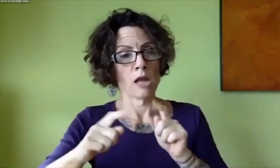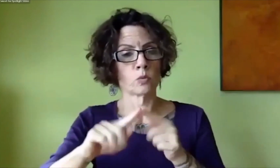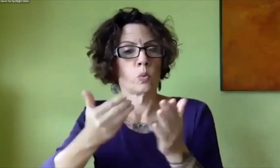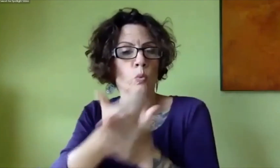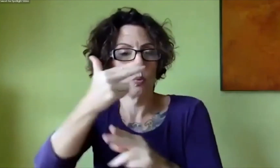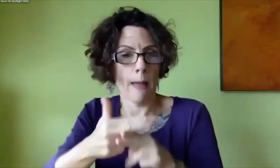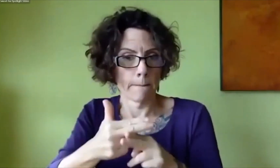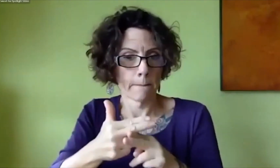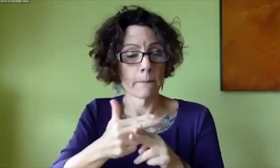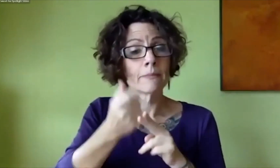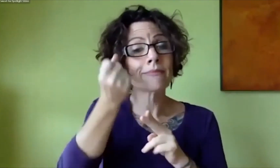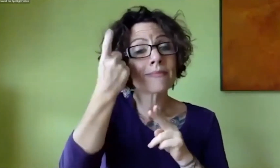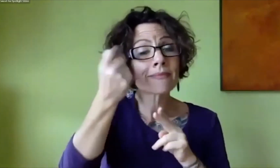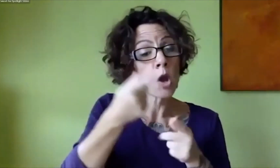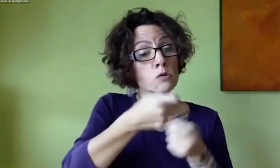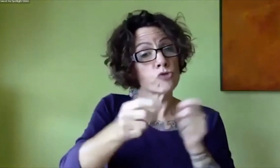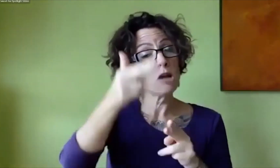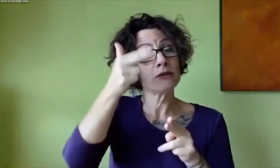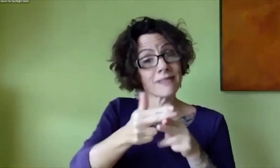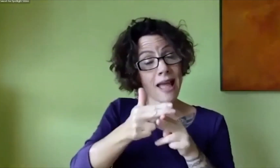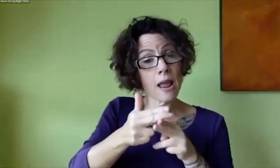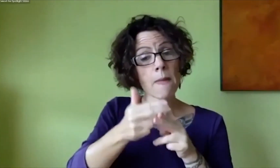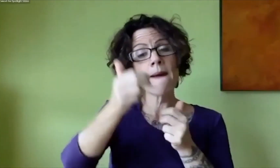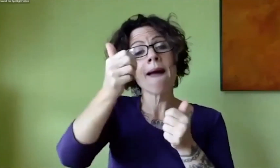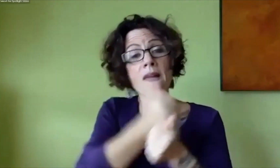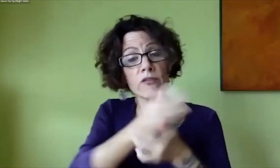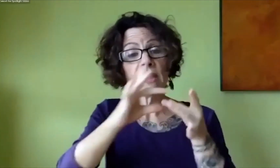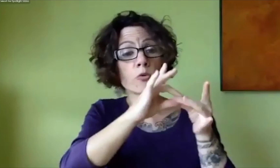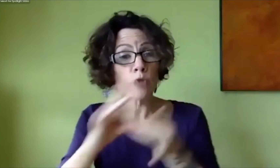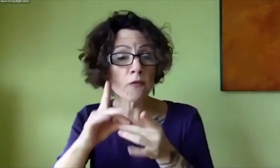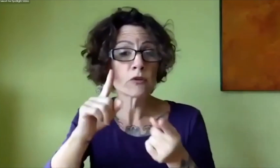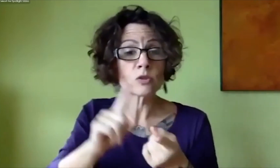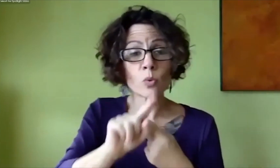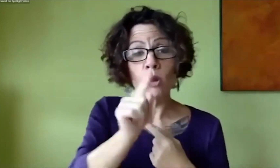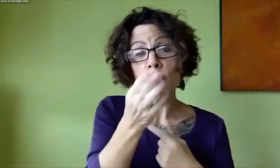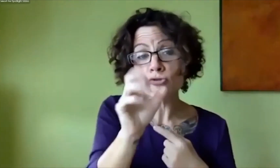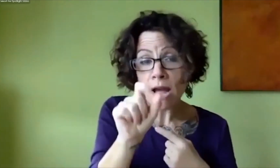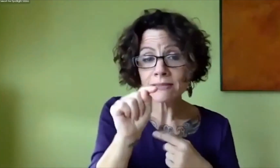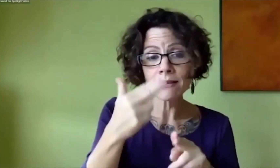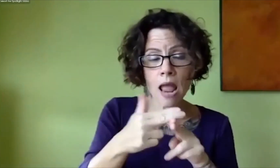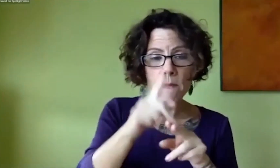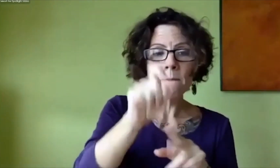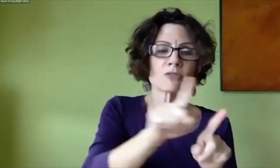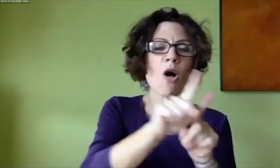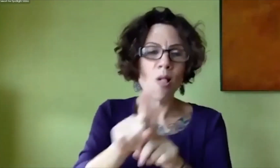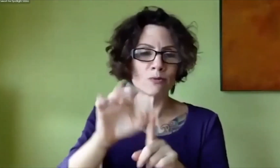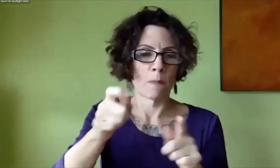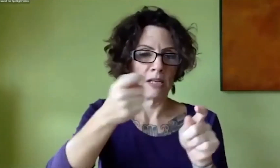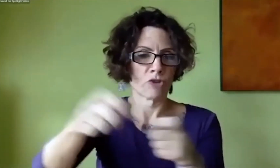Where you've indicated the old name and as of now, going forward, changing it to the new